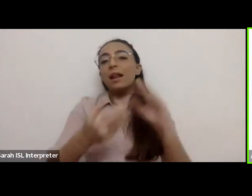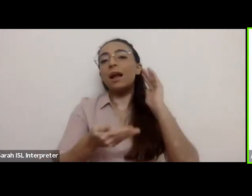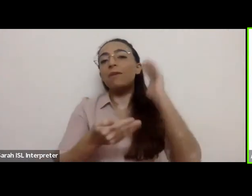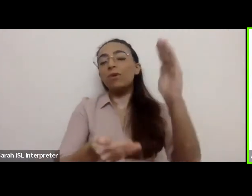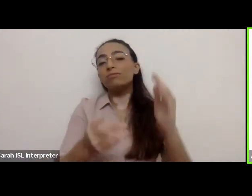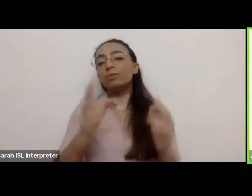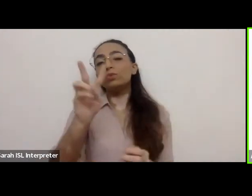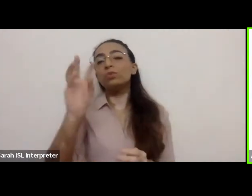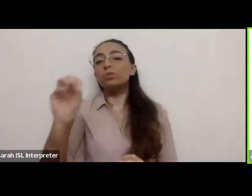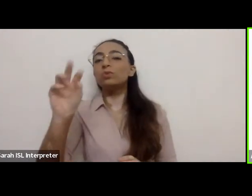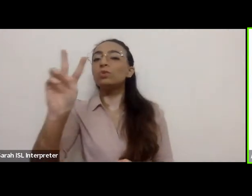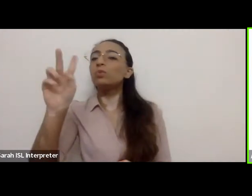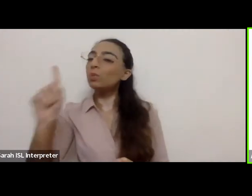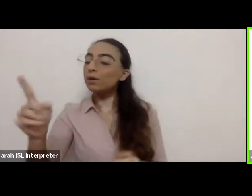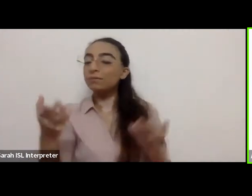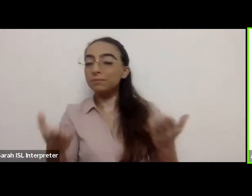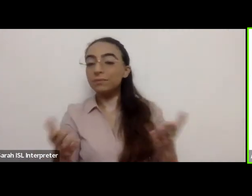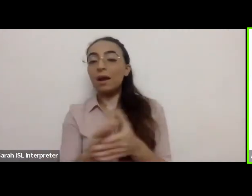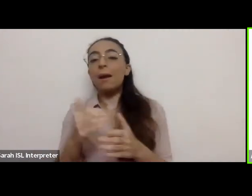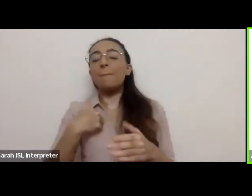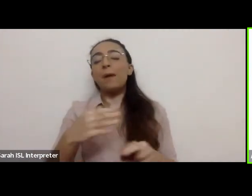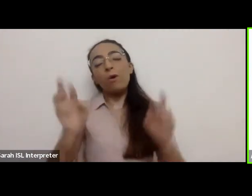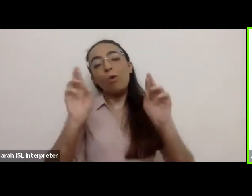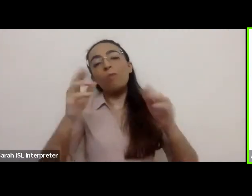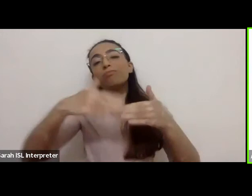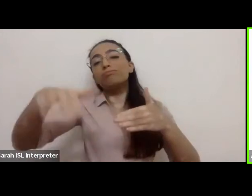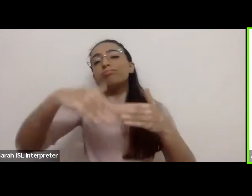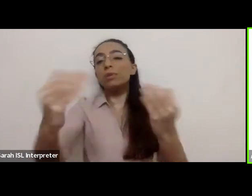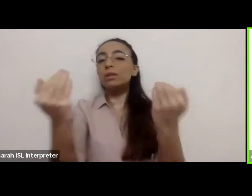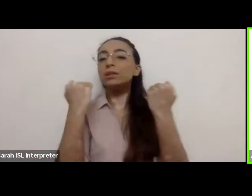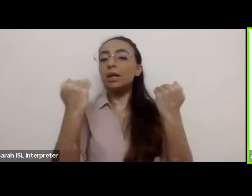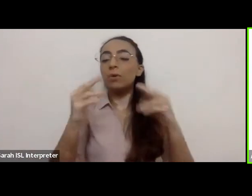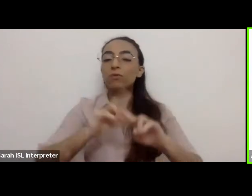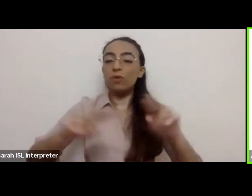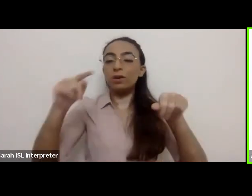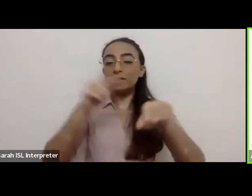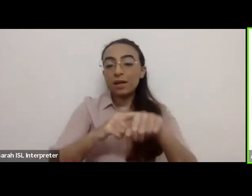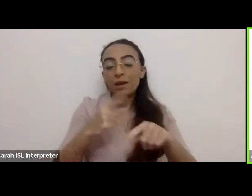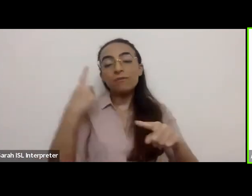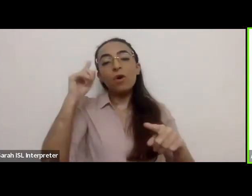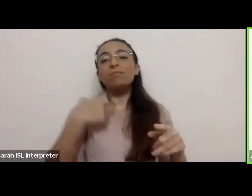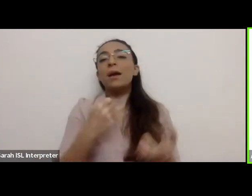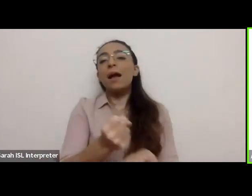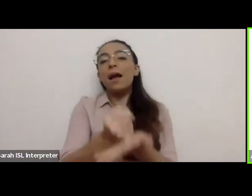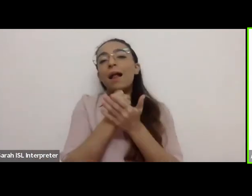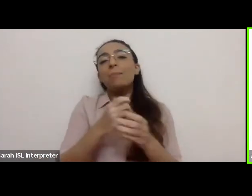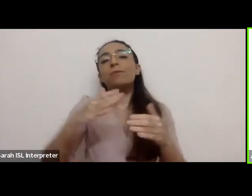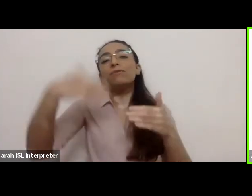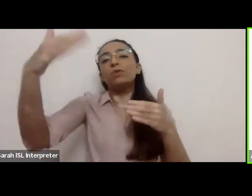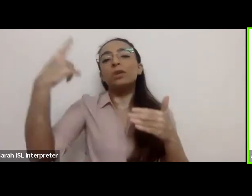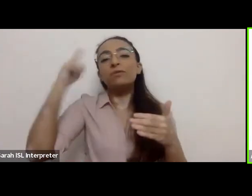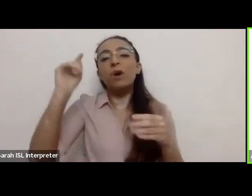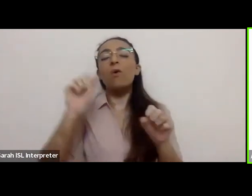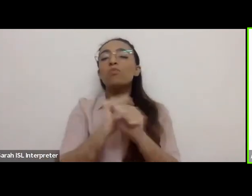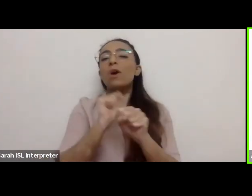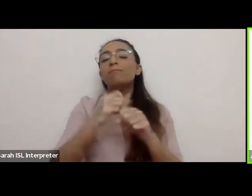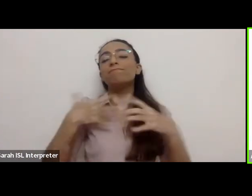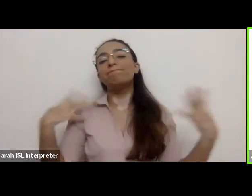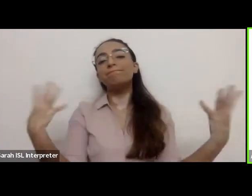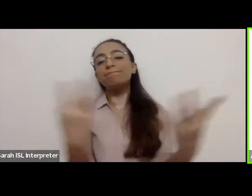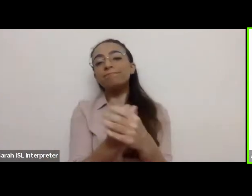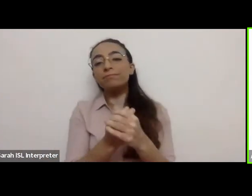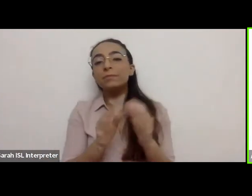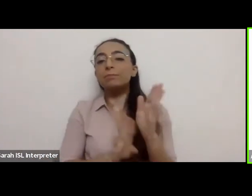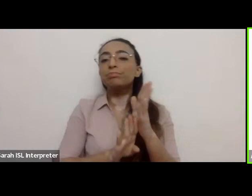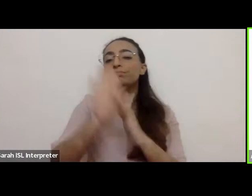I look forward to your continuous support and helping us to take this initiative forward. Thank you so much. Over to you,